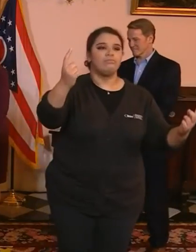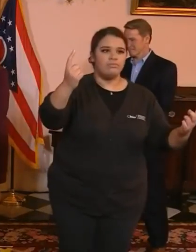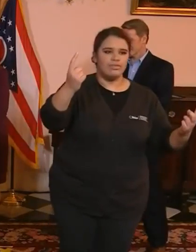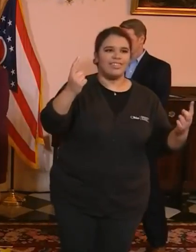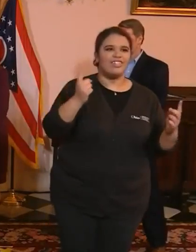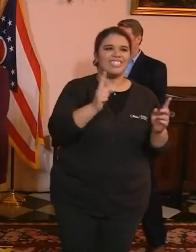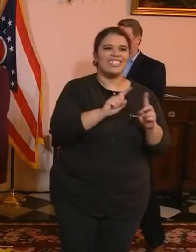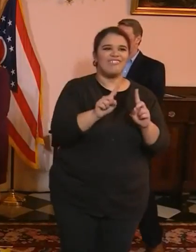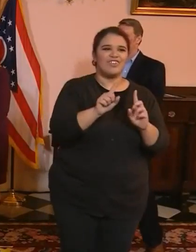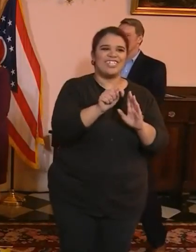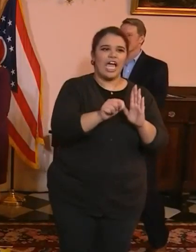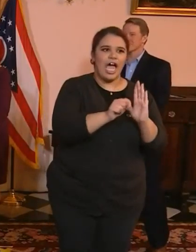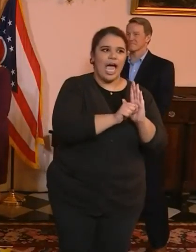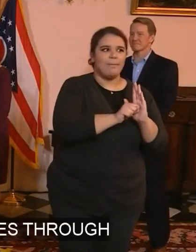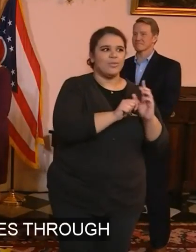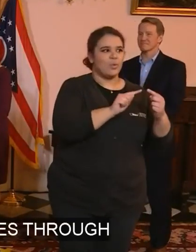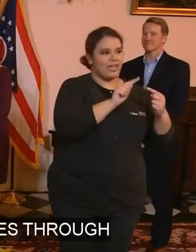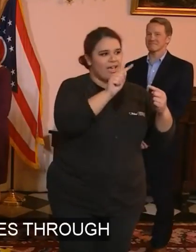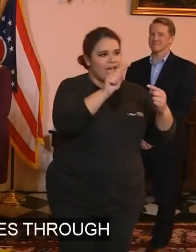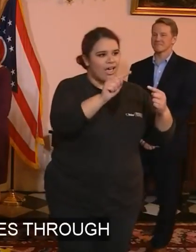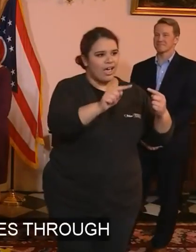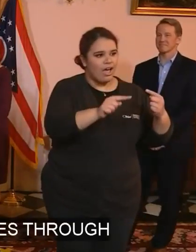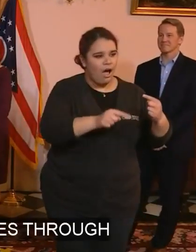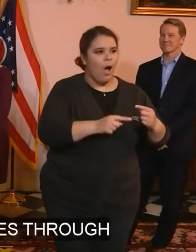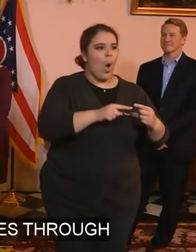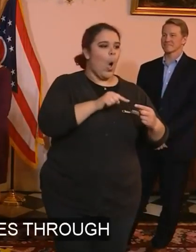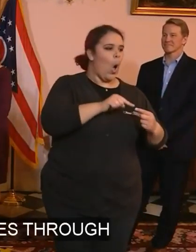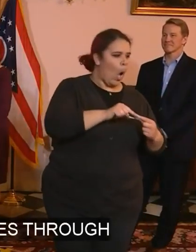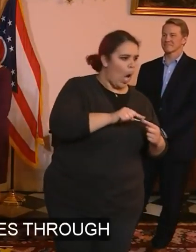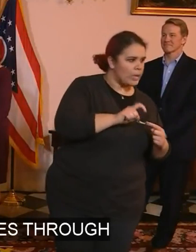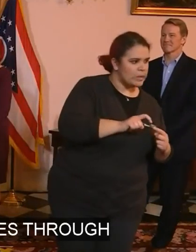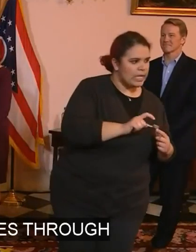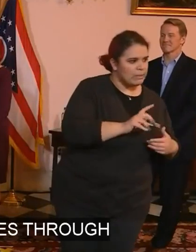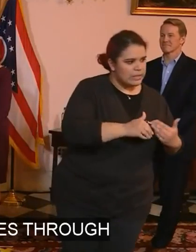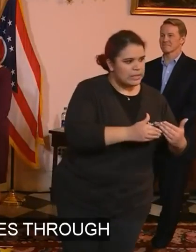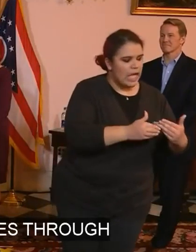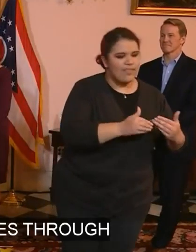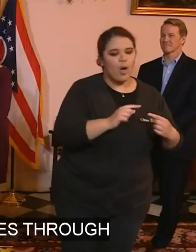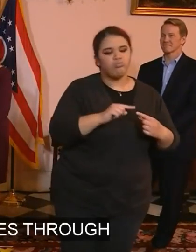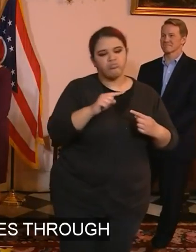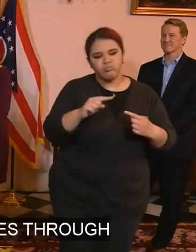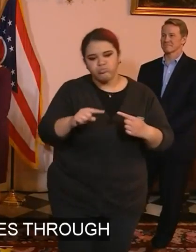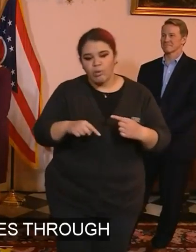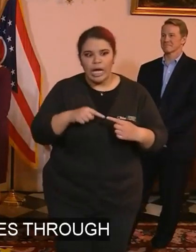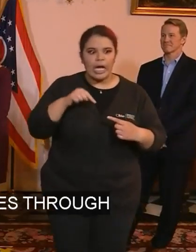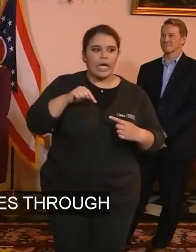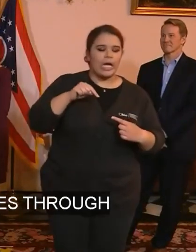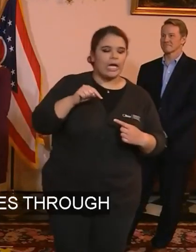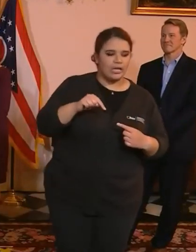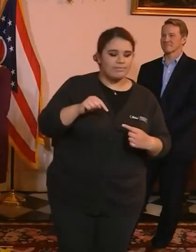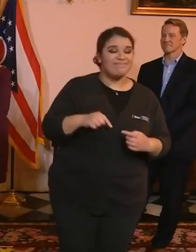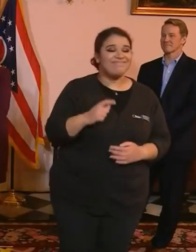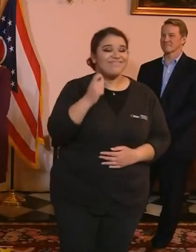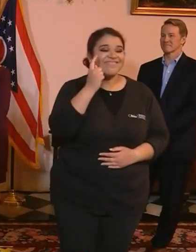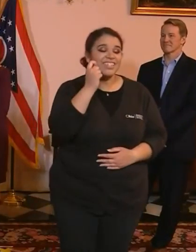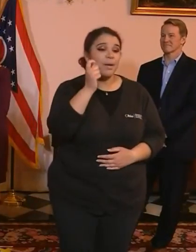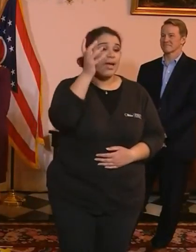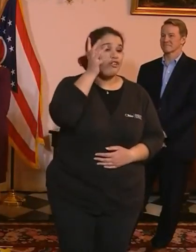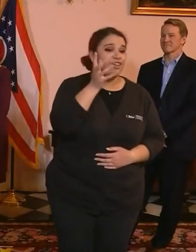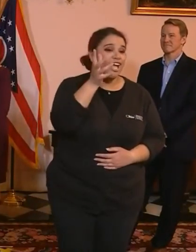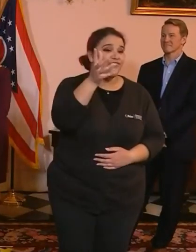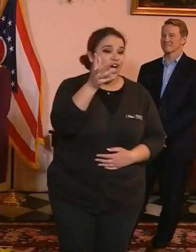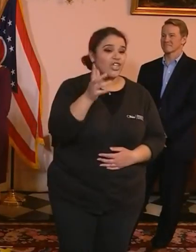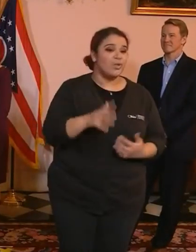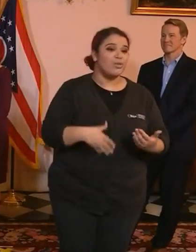you know, I've always talked about the fact that we live 30 years longer. My grandfather was born on St. Patrick's Day in 1900. He was predicted to